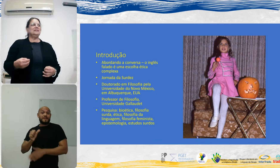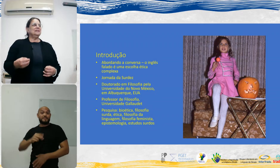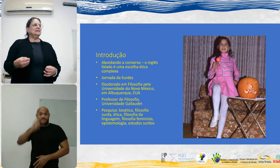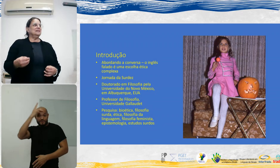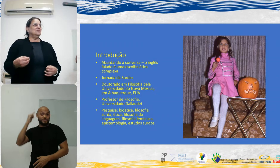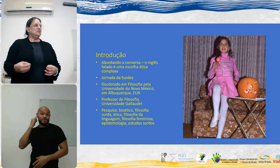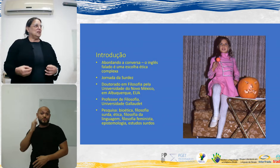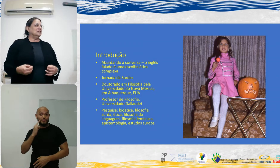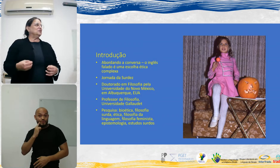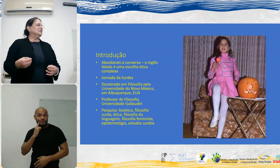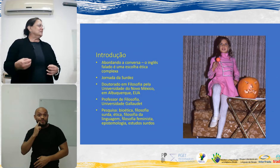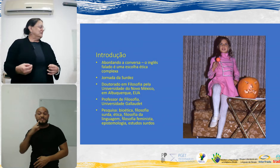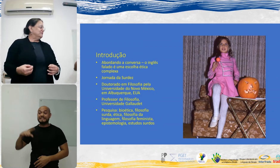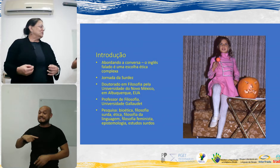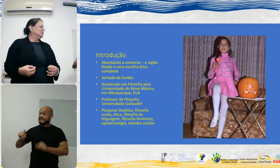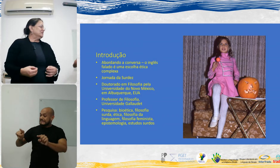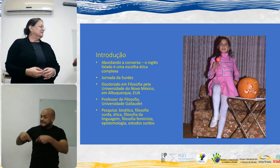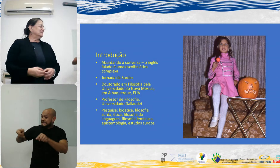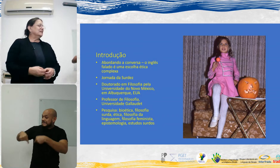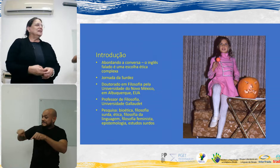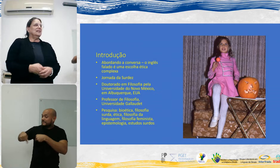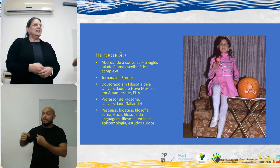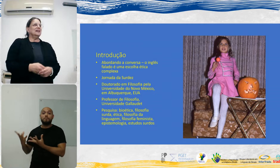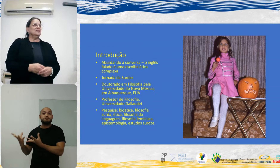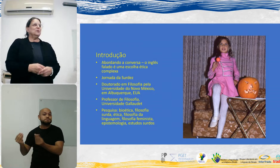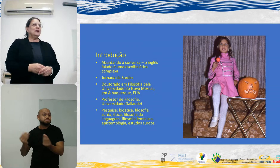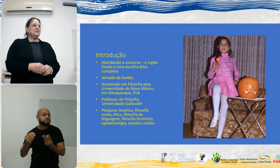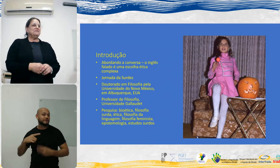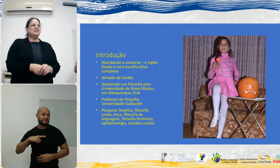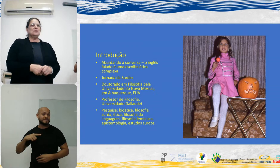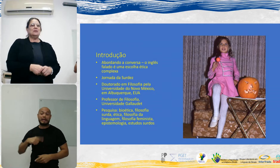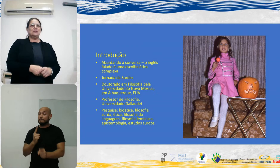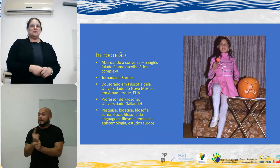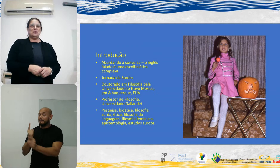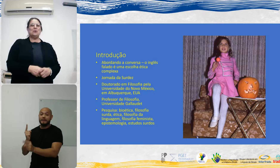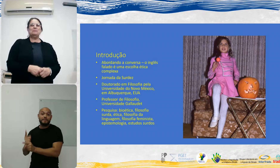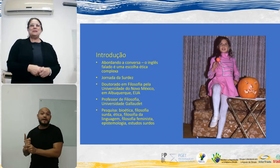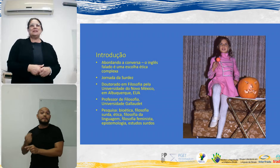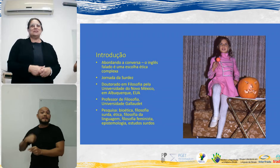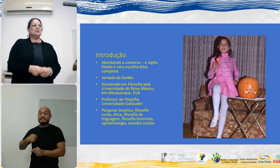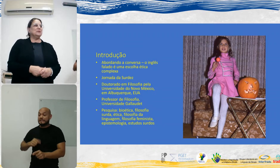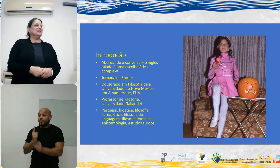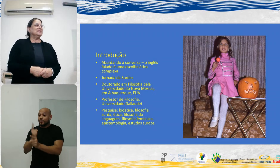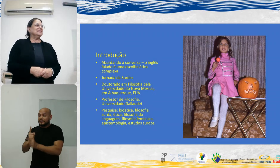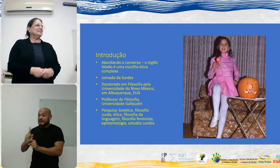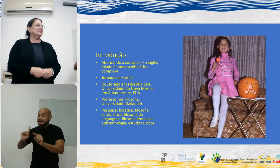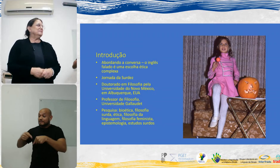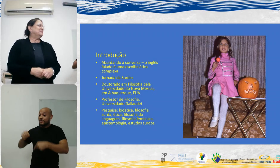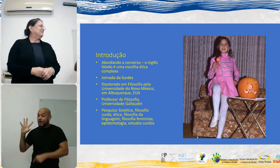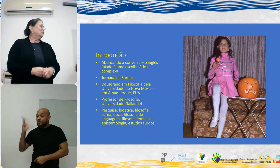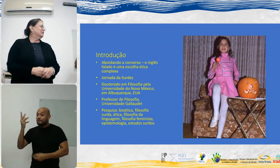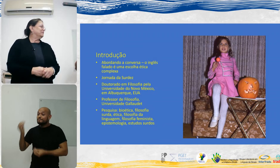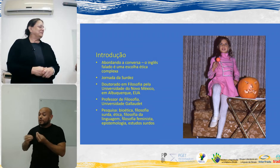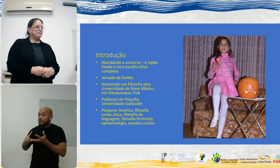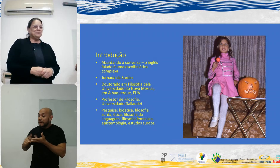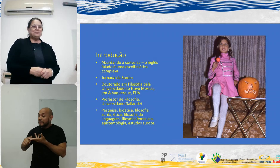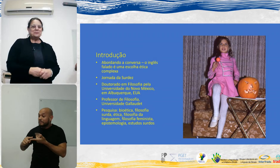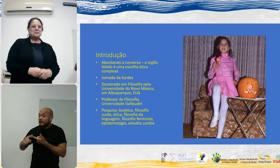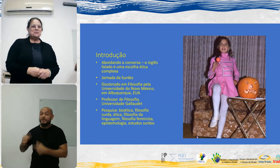always challenges and difficulties that you have to figure out on your own because no one else has done it before.